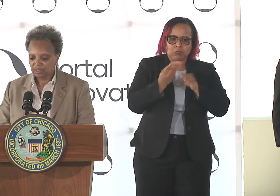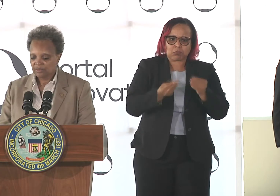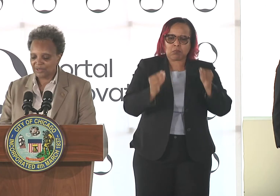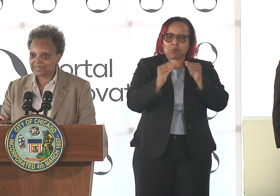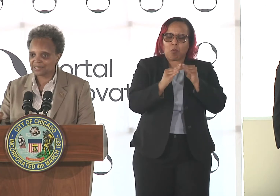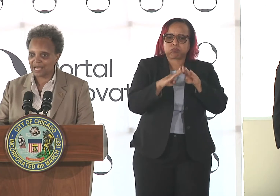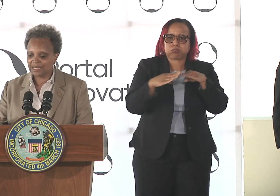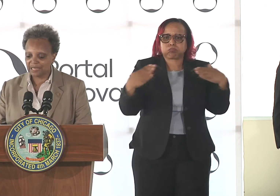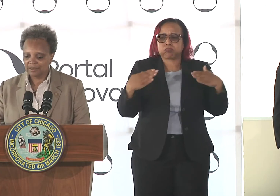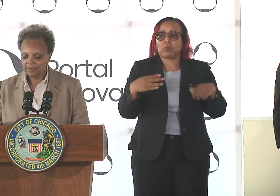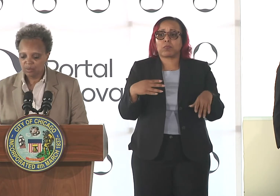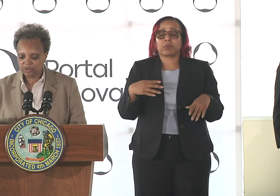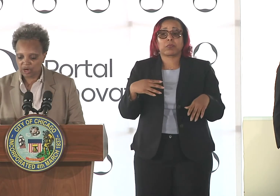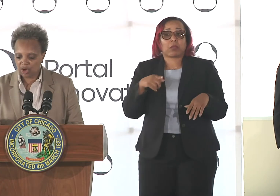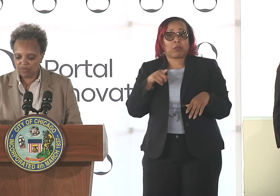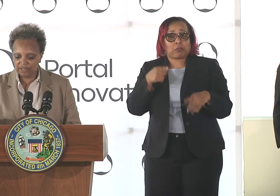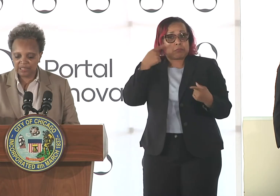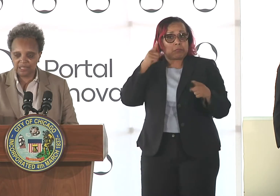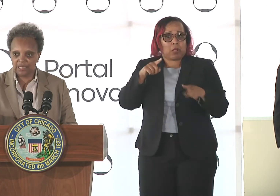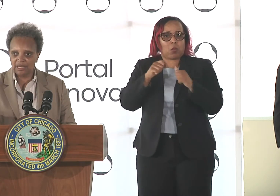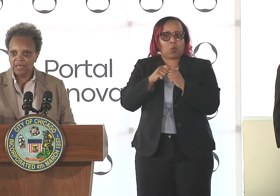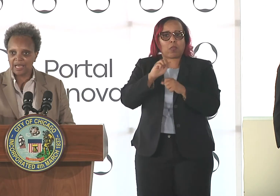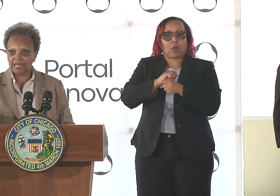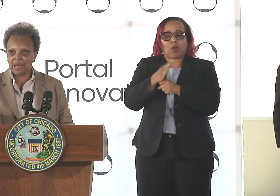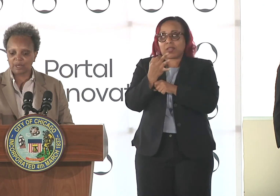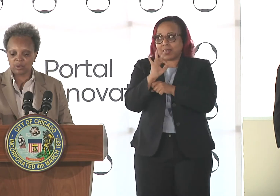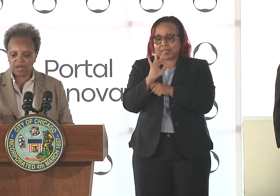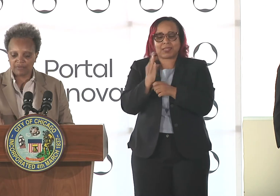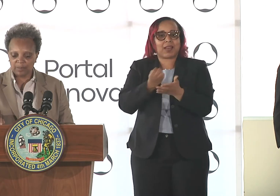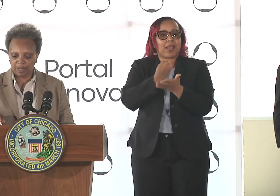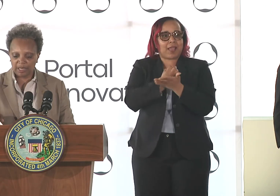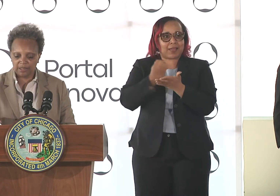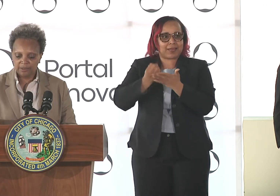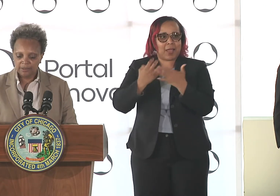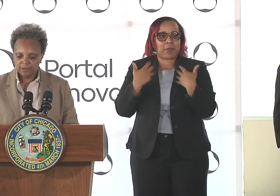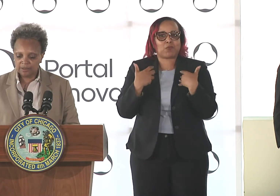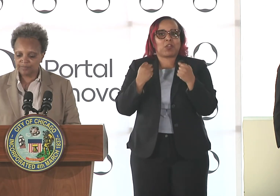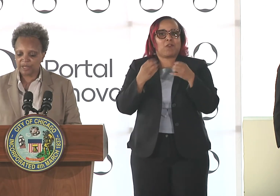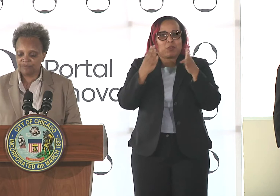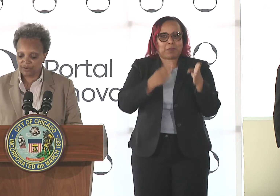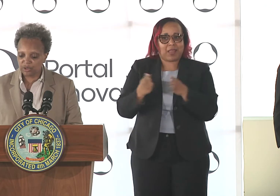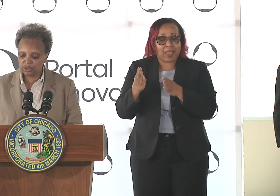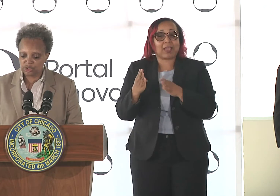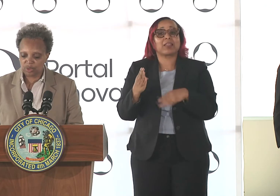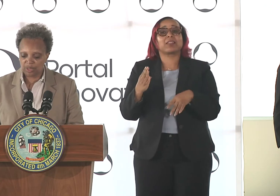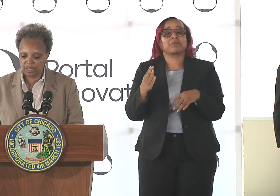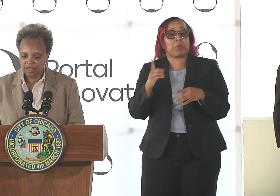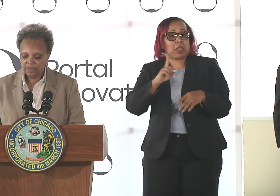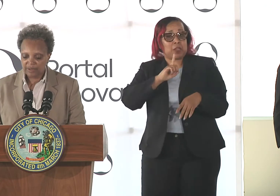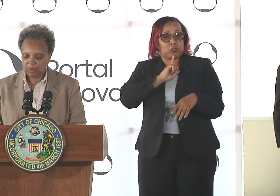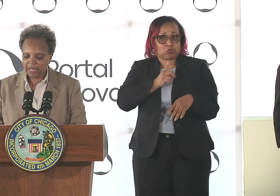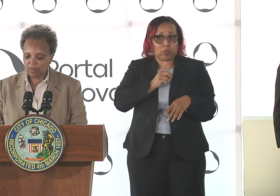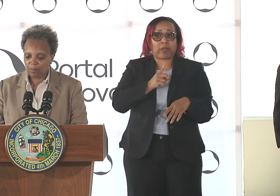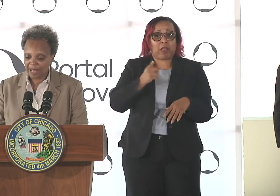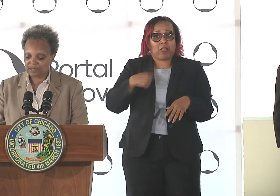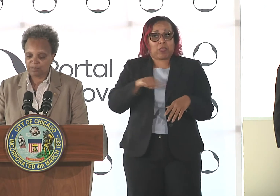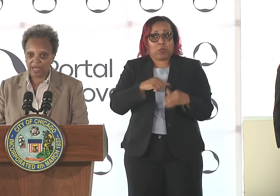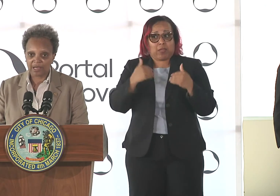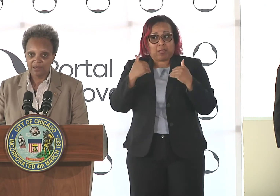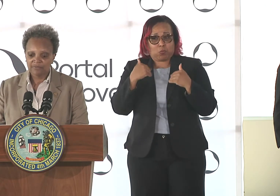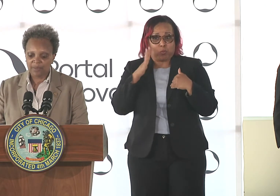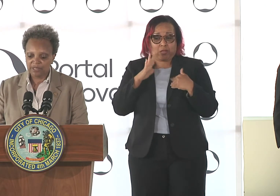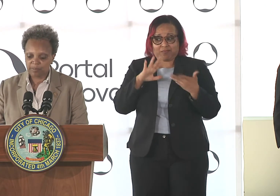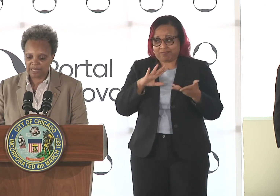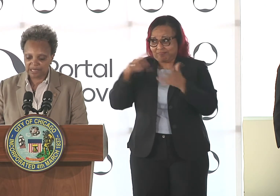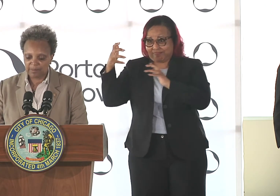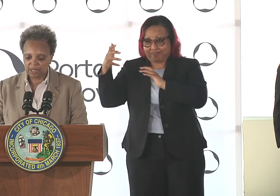centers, thus aligning with our COVID-19 economic recovery plan and further ensuring that we will bounce